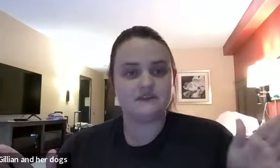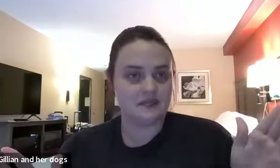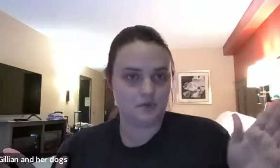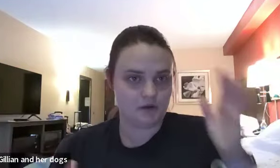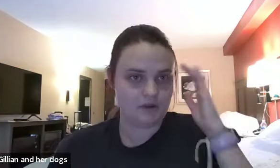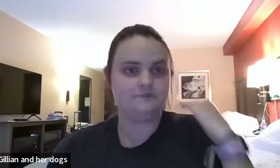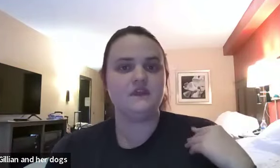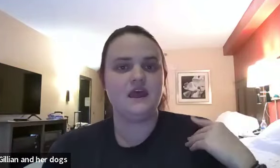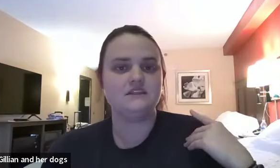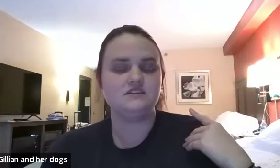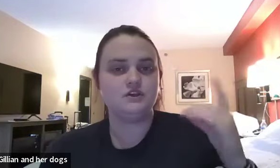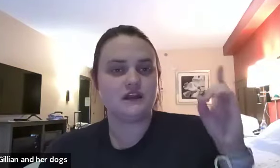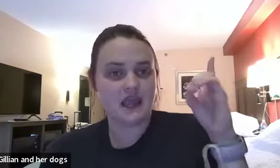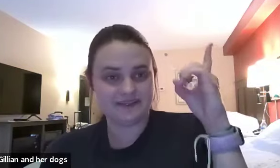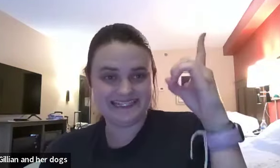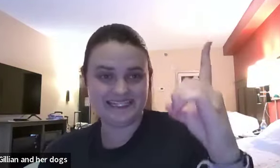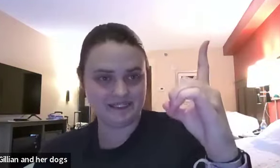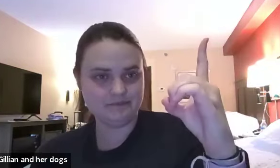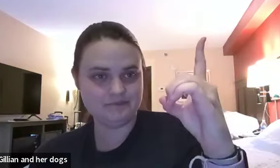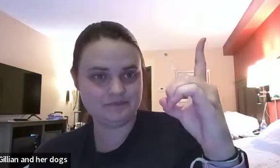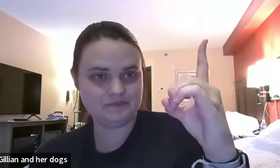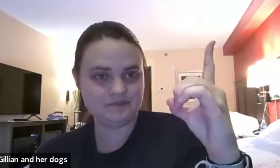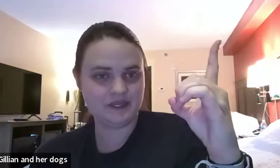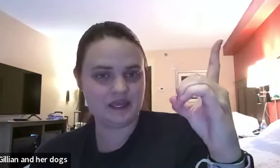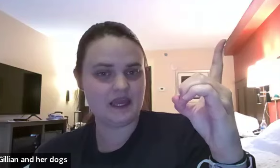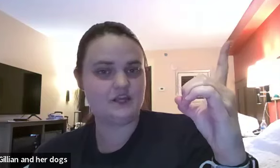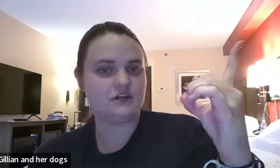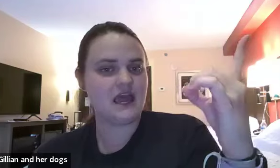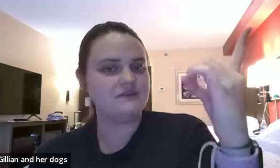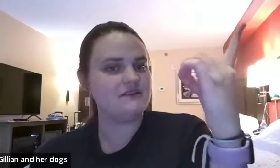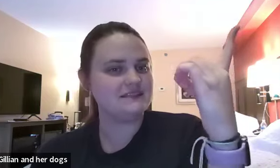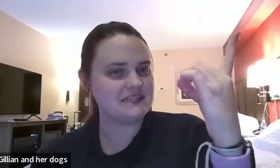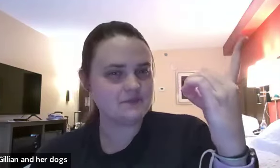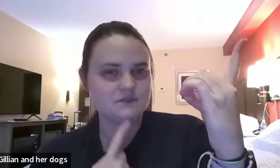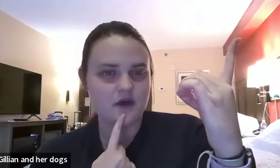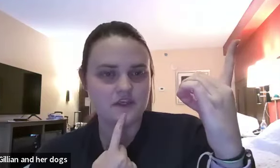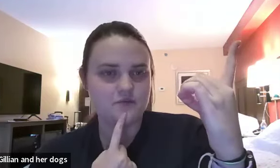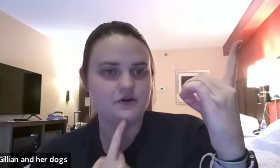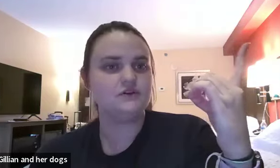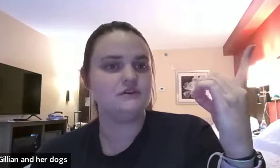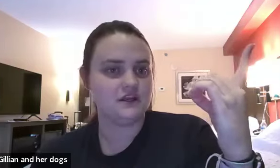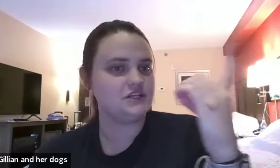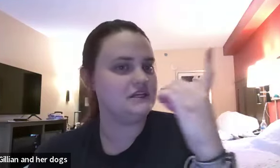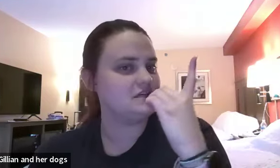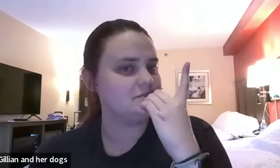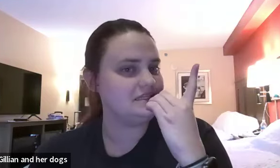same no matter what. And so you're going to have a D and you're going to have it in that same spot that you put your lunch and it's going to be